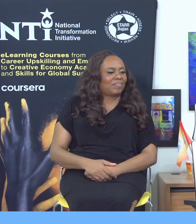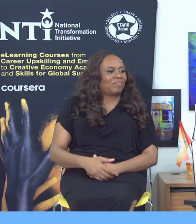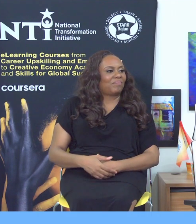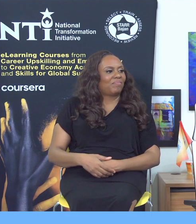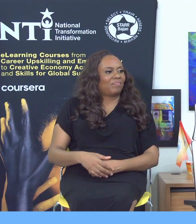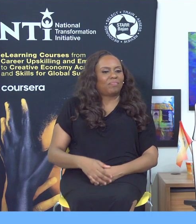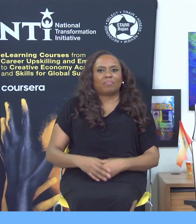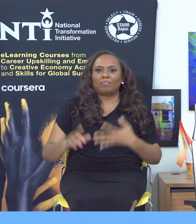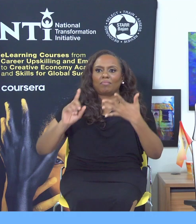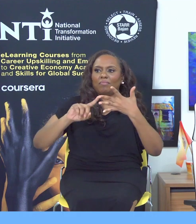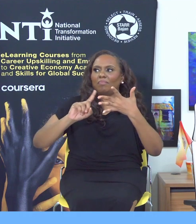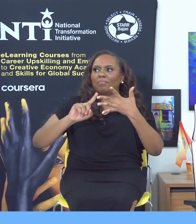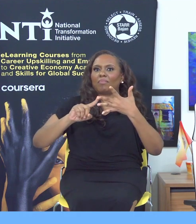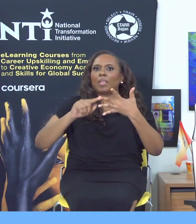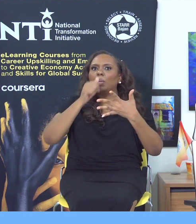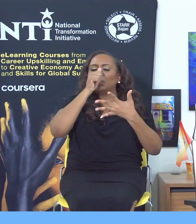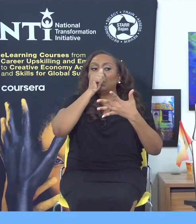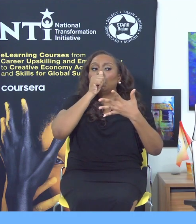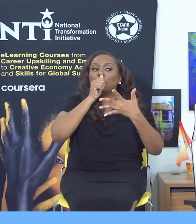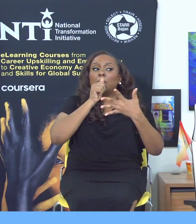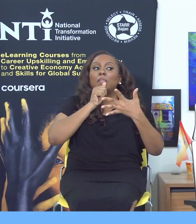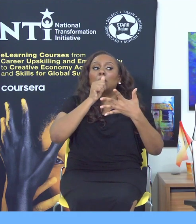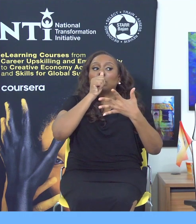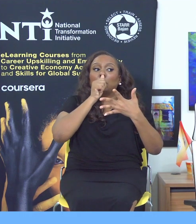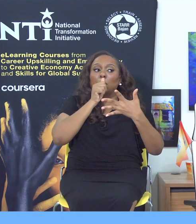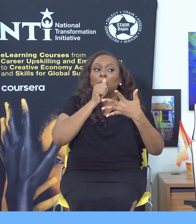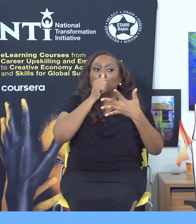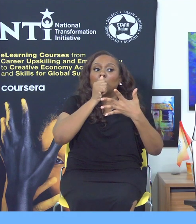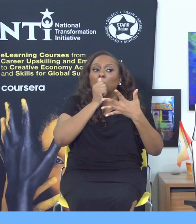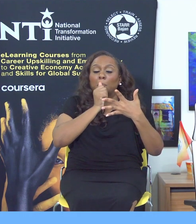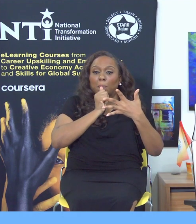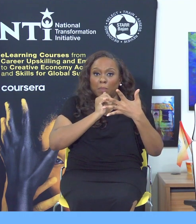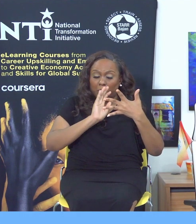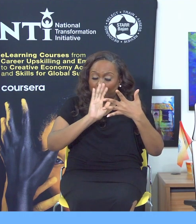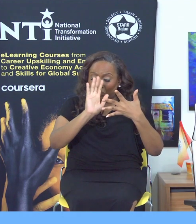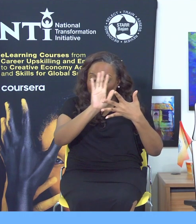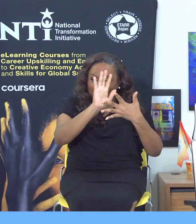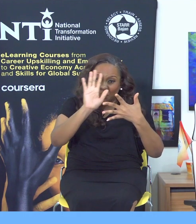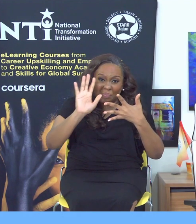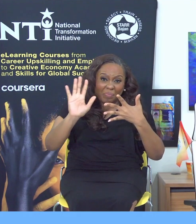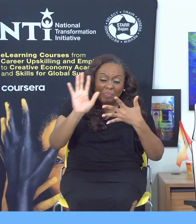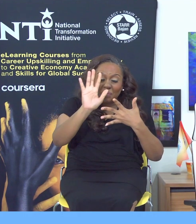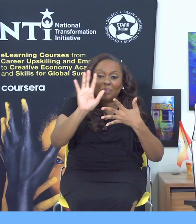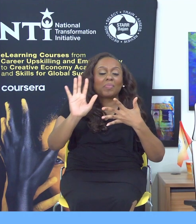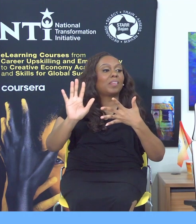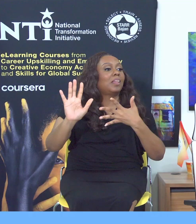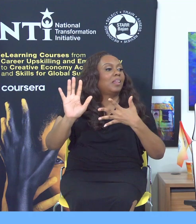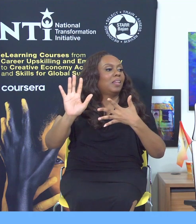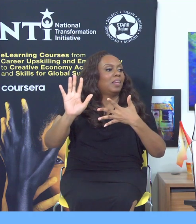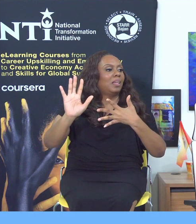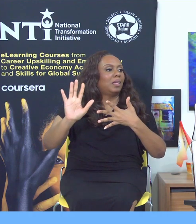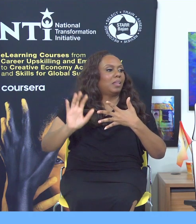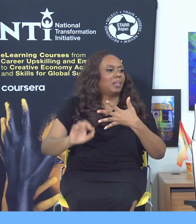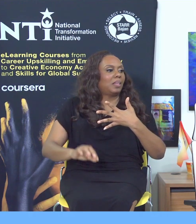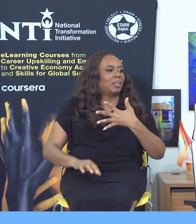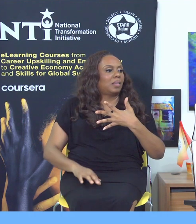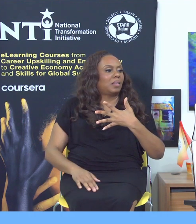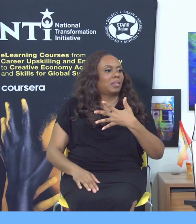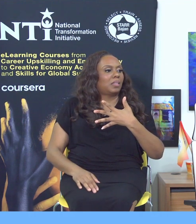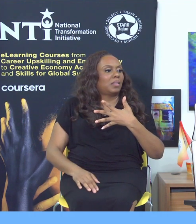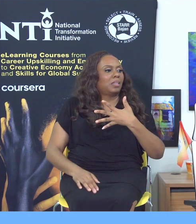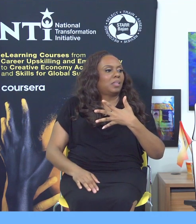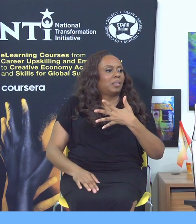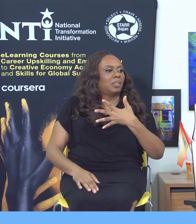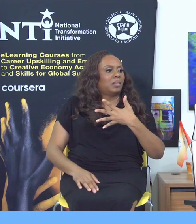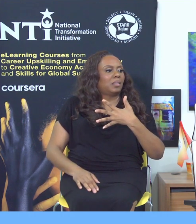to be patient, very, very patient, right? To be able to see, to